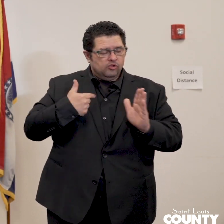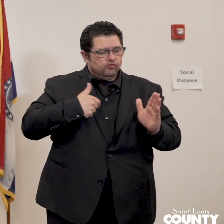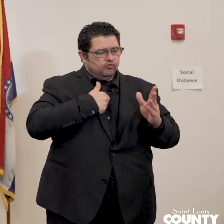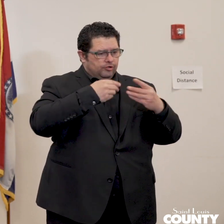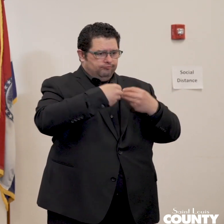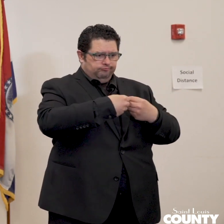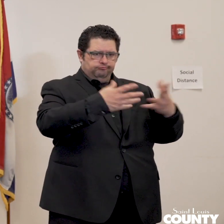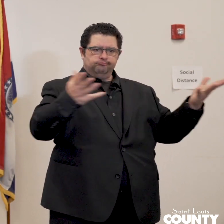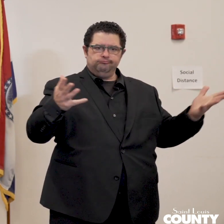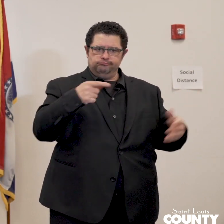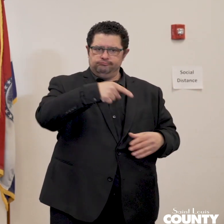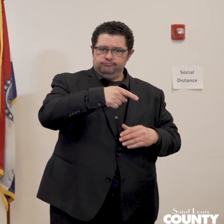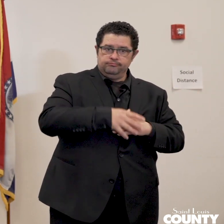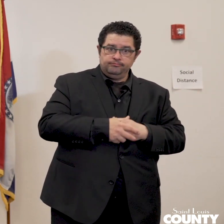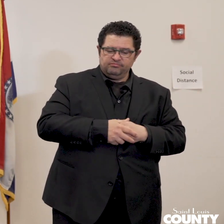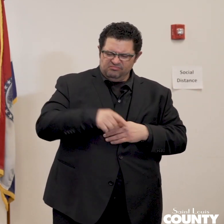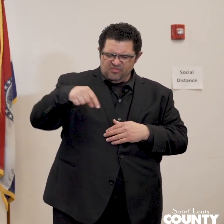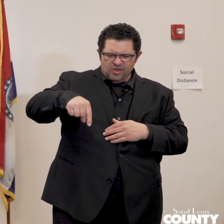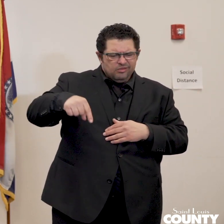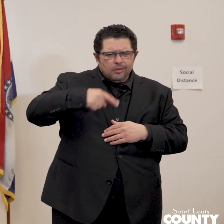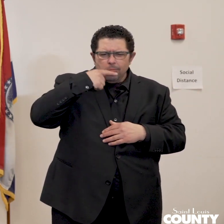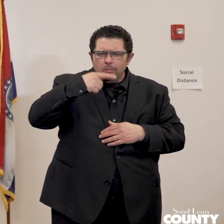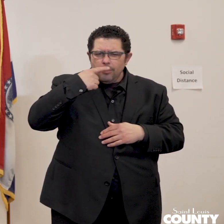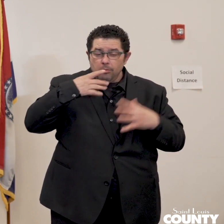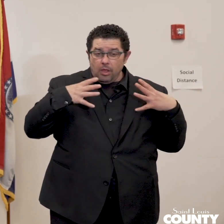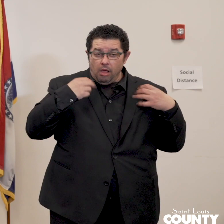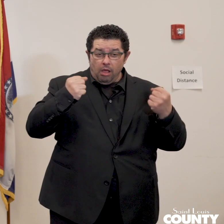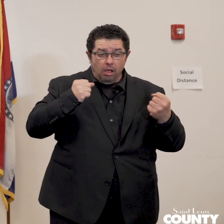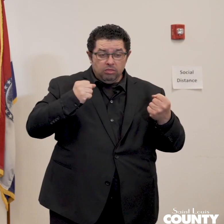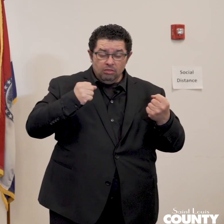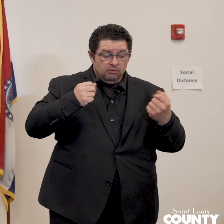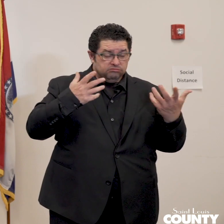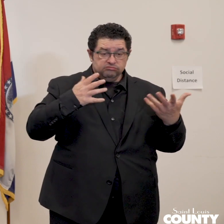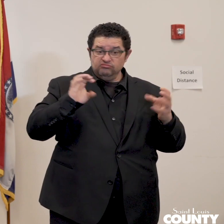This is a public health crisis. As I told the council last night,